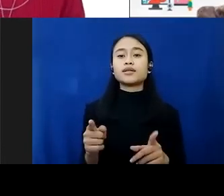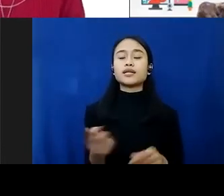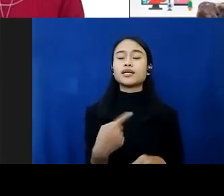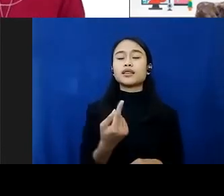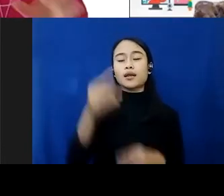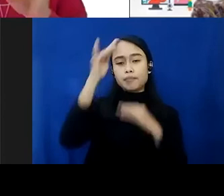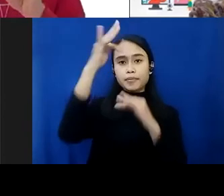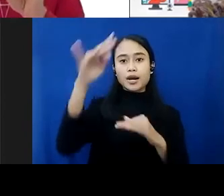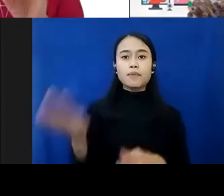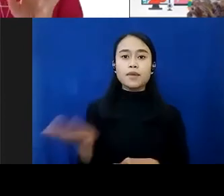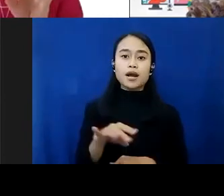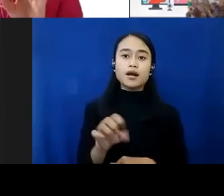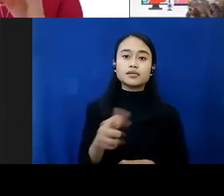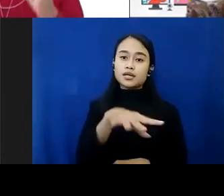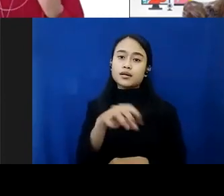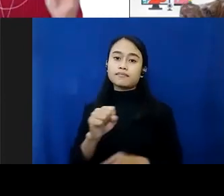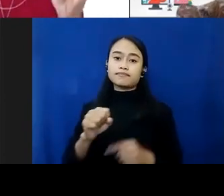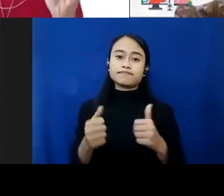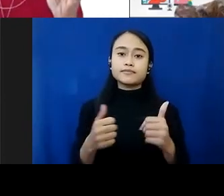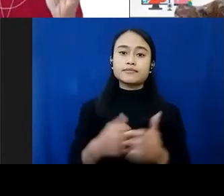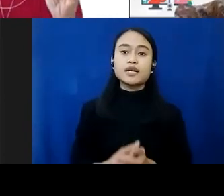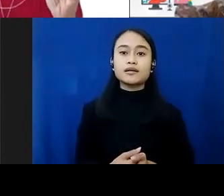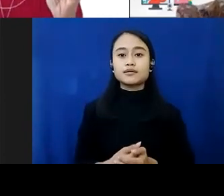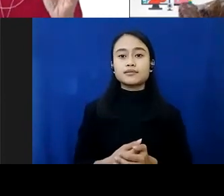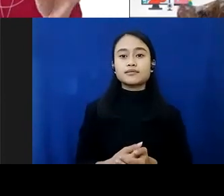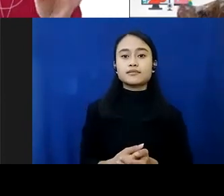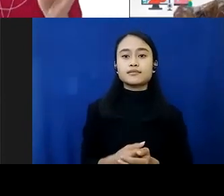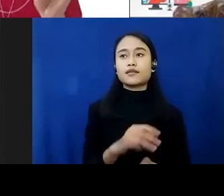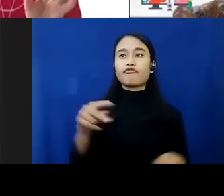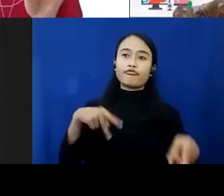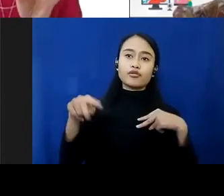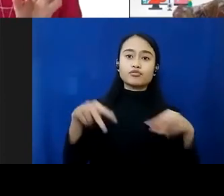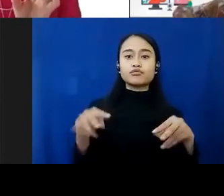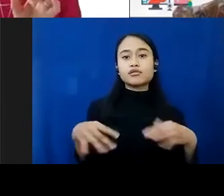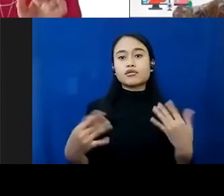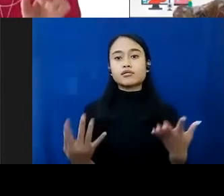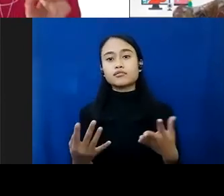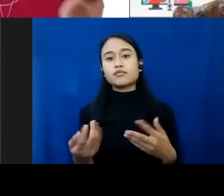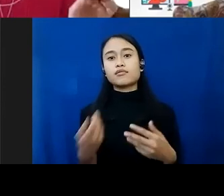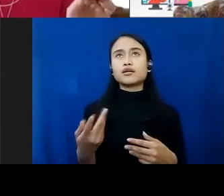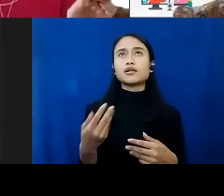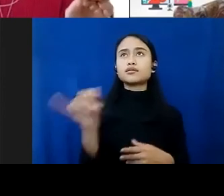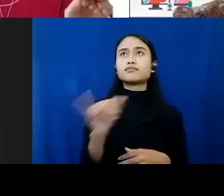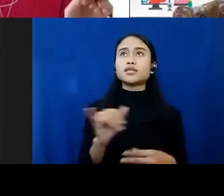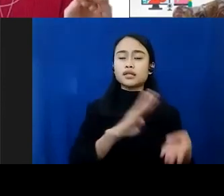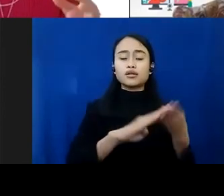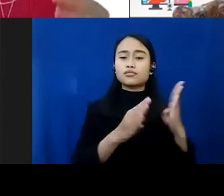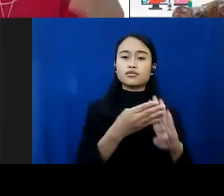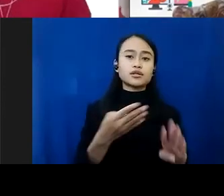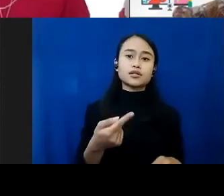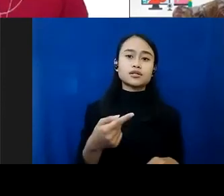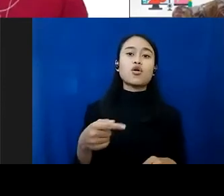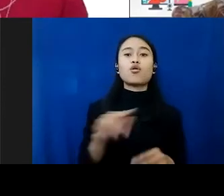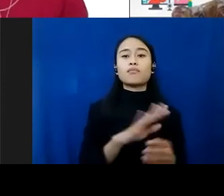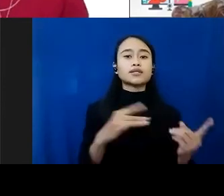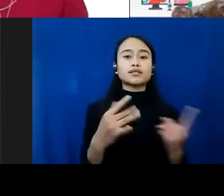also having either volunteers or having some kind of community-based child protection system if you